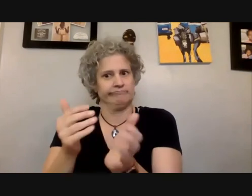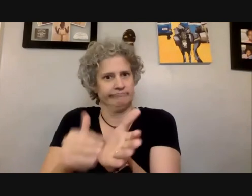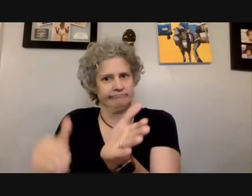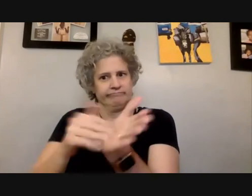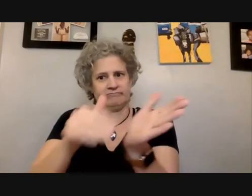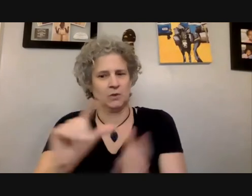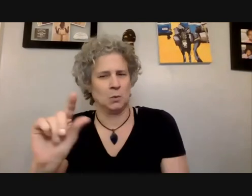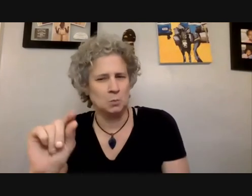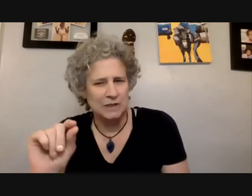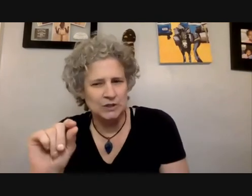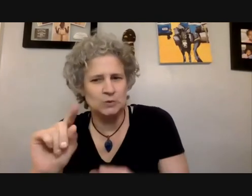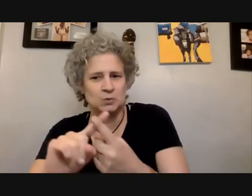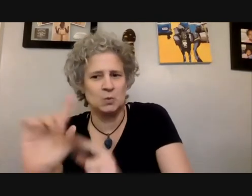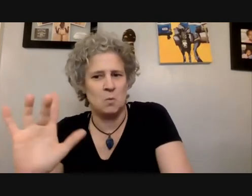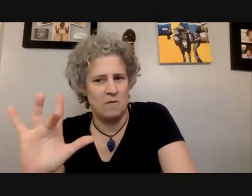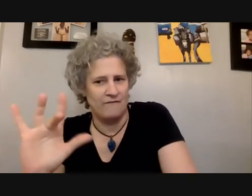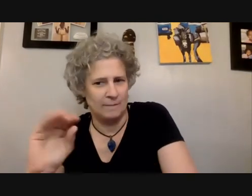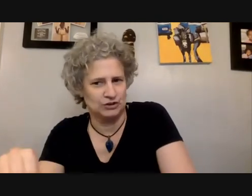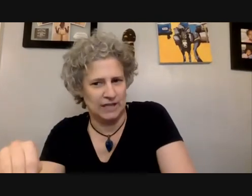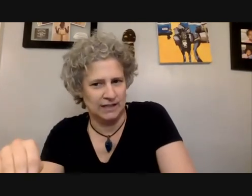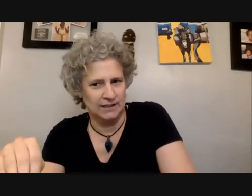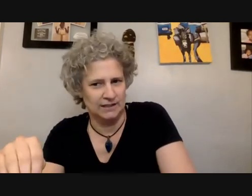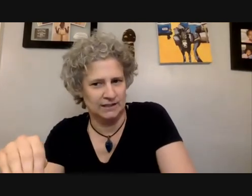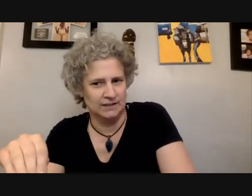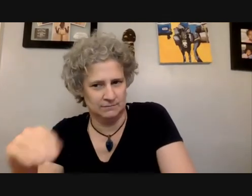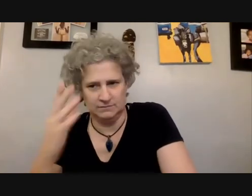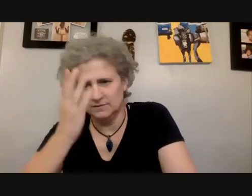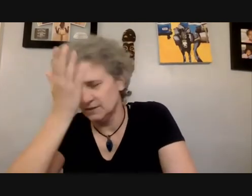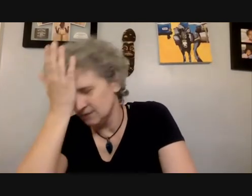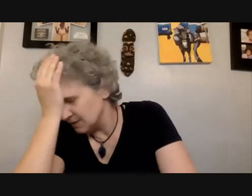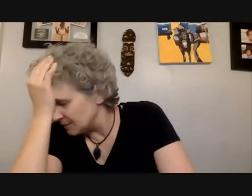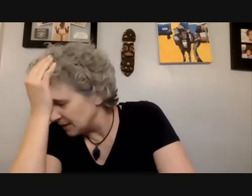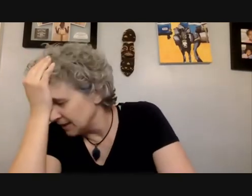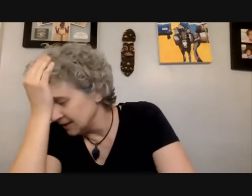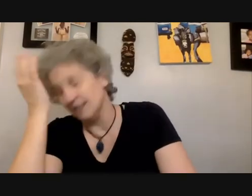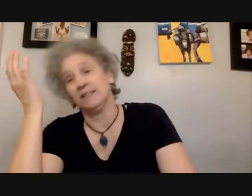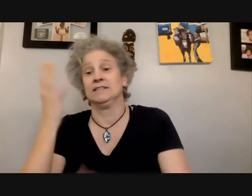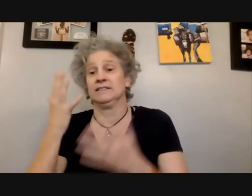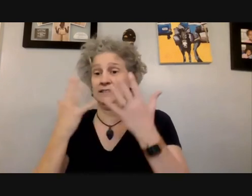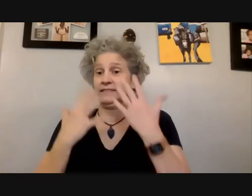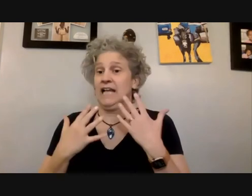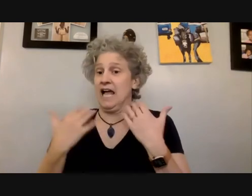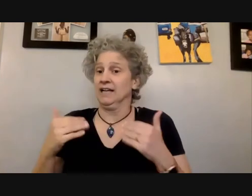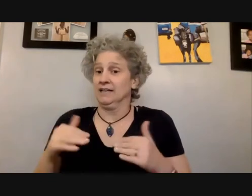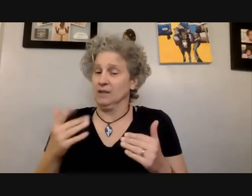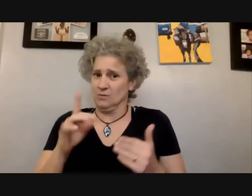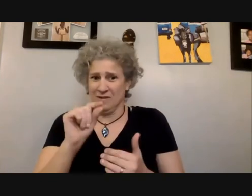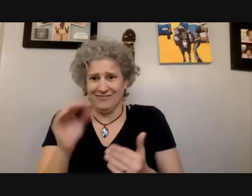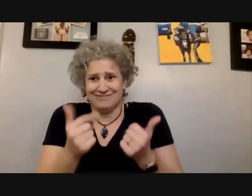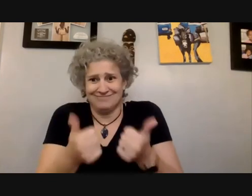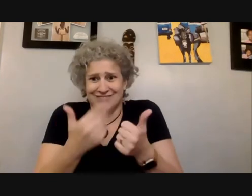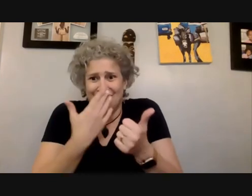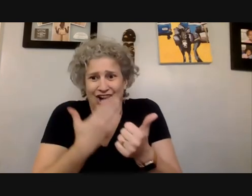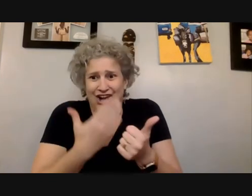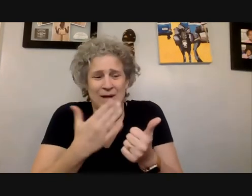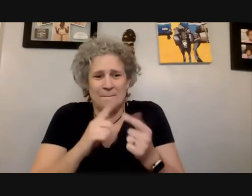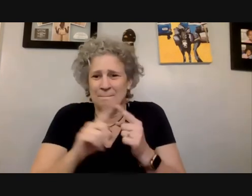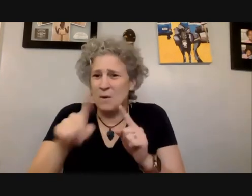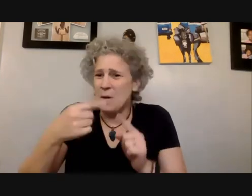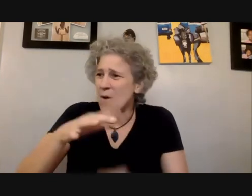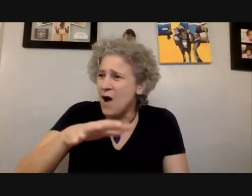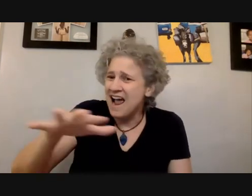birth. And the statistics we see pretty often are 20 to 25% of hearing